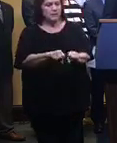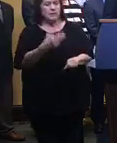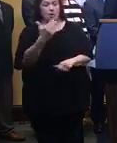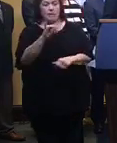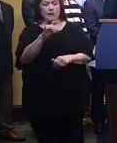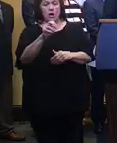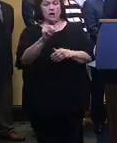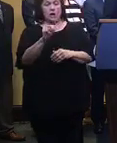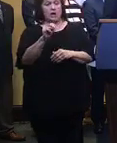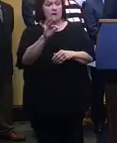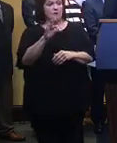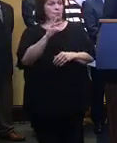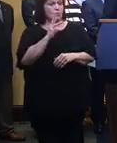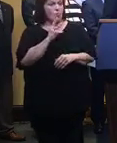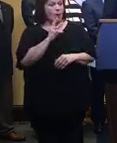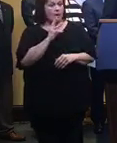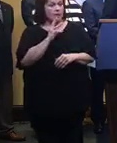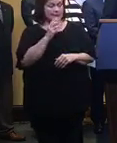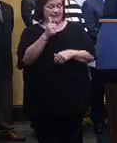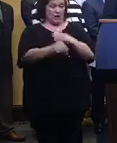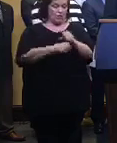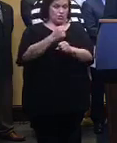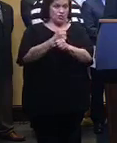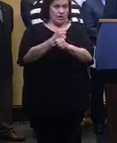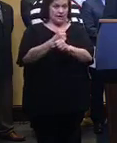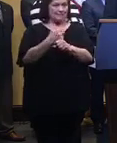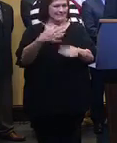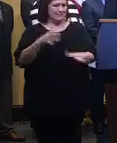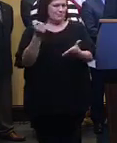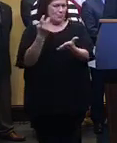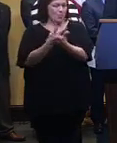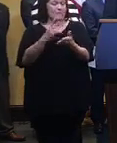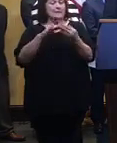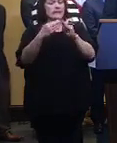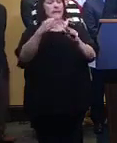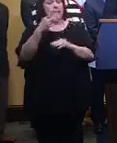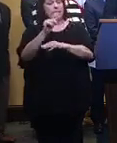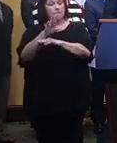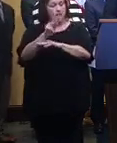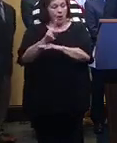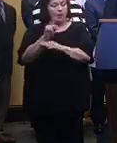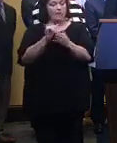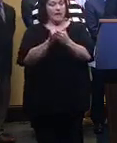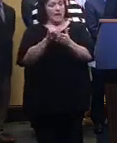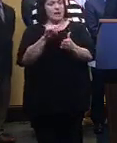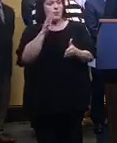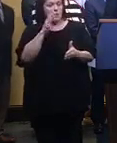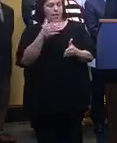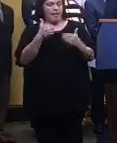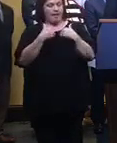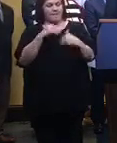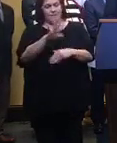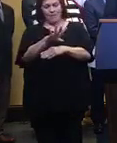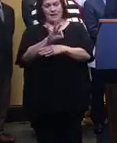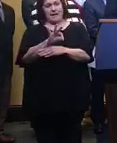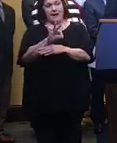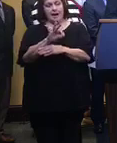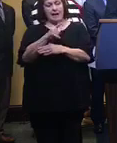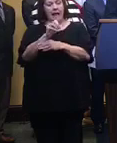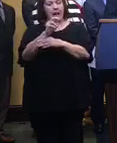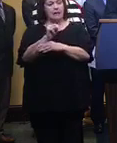million gallons of stormwater in a 10-year flood event. We just got approved in City Park, a project to hold 49 million gallons of stormwater